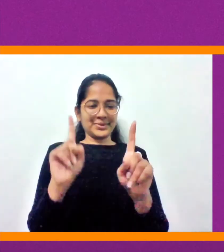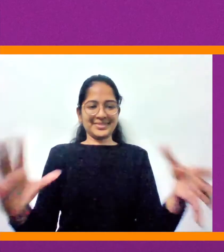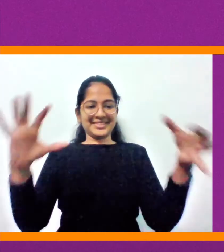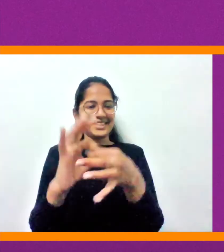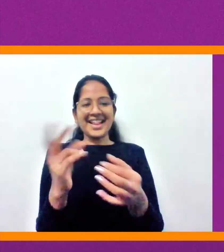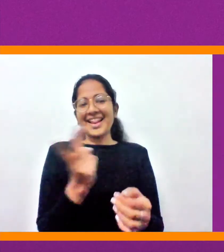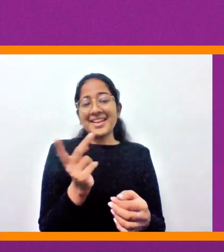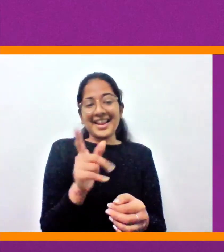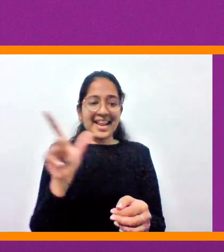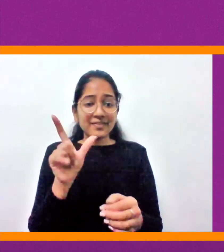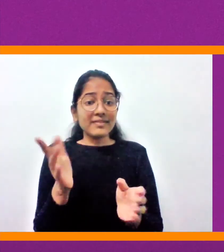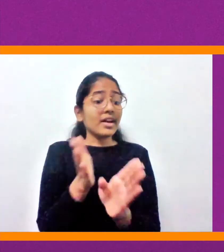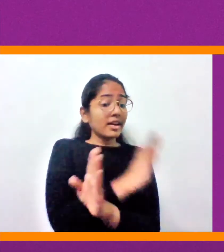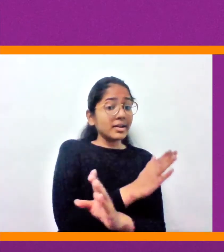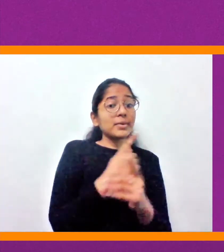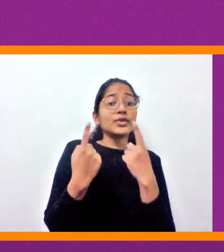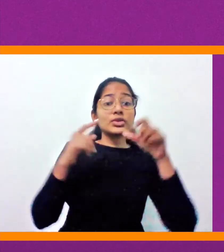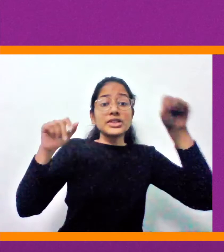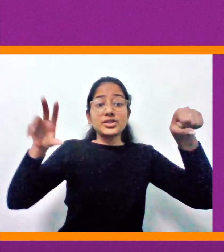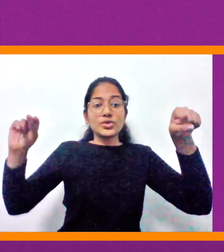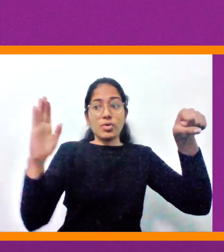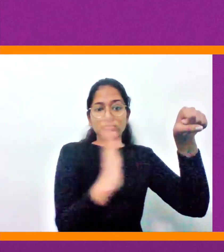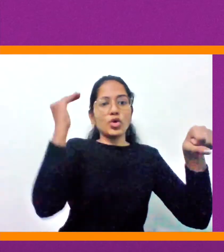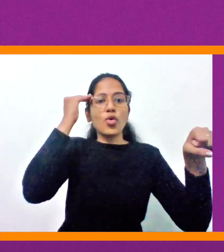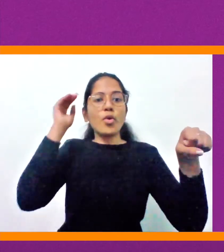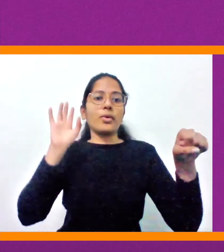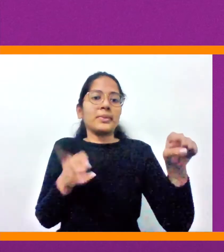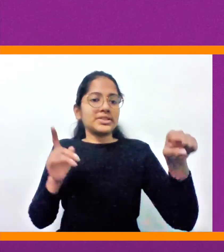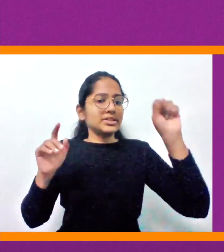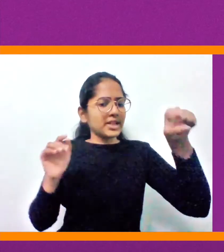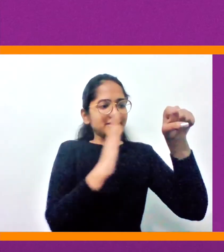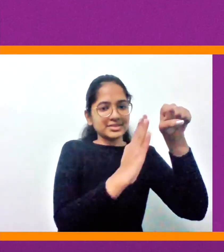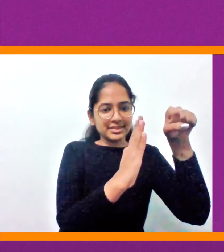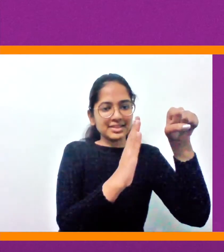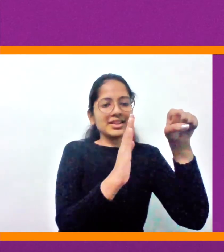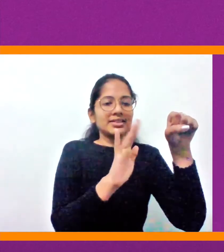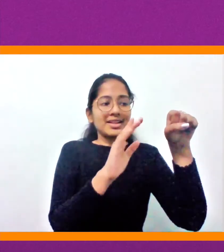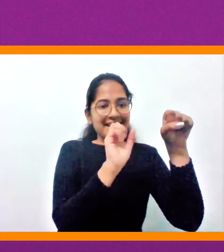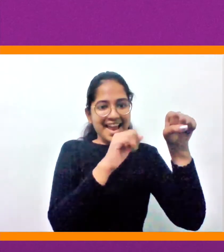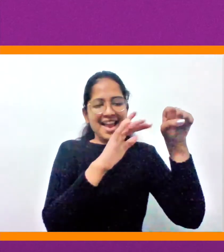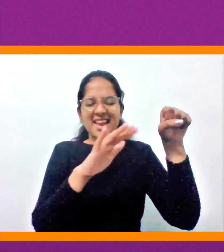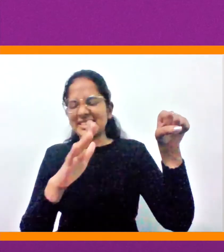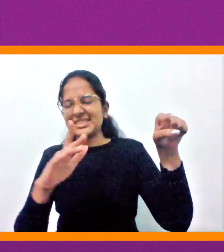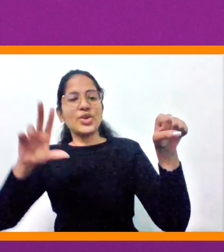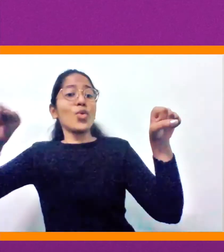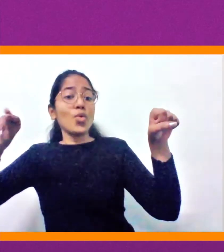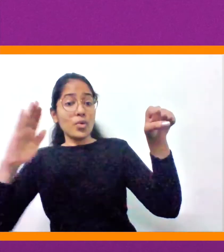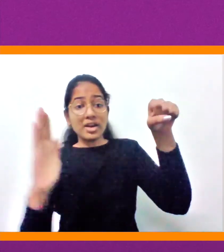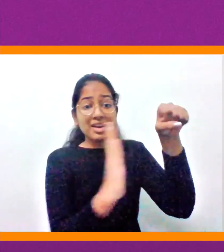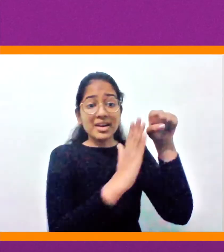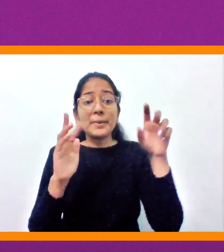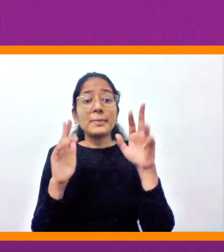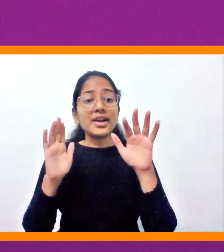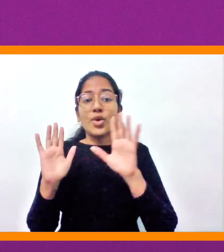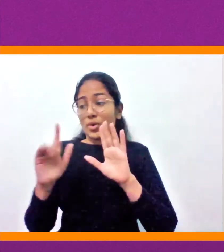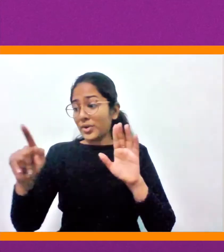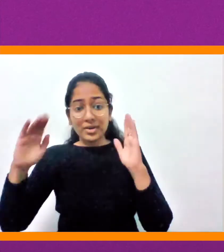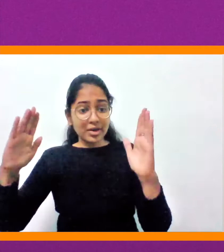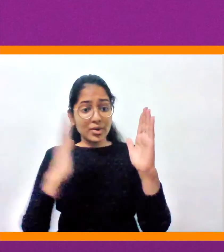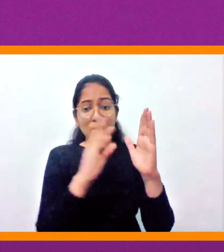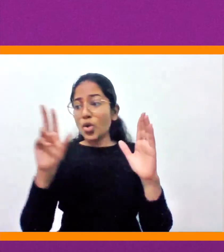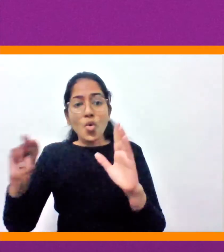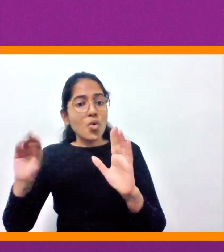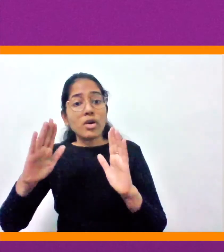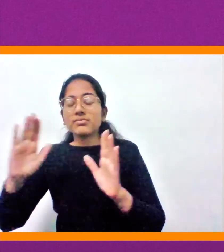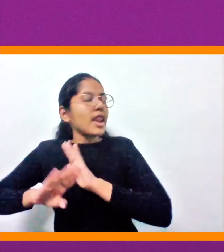is consent." Does a maybe have a place in the legal definition of consent? What about instances when a woman is conflicted